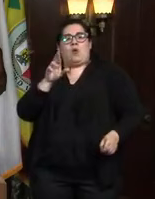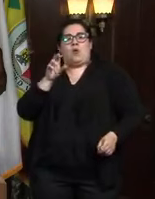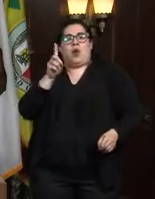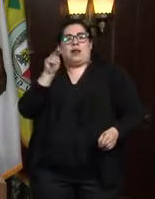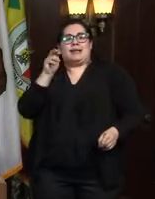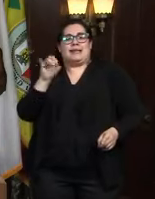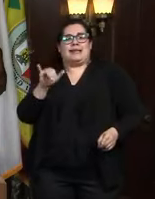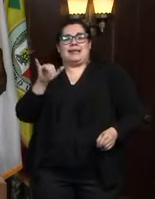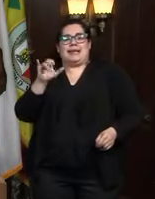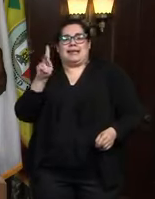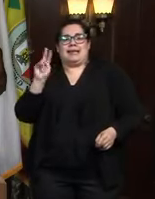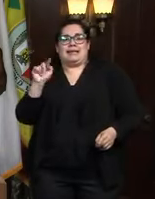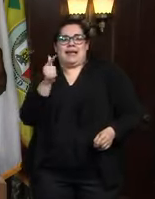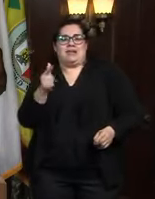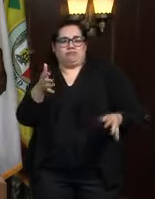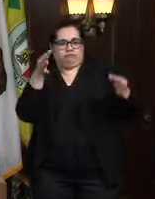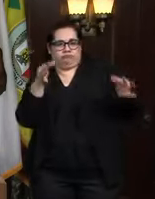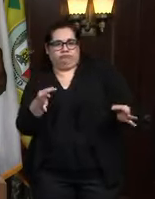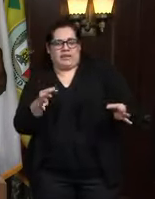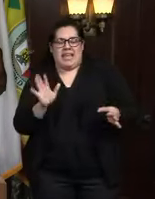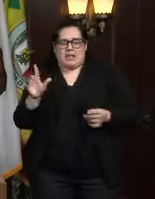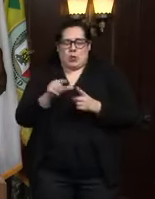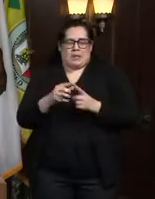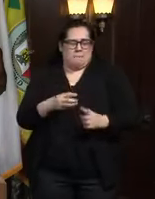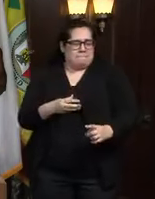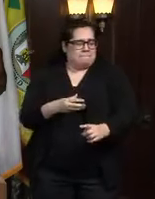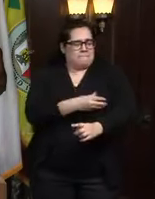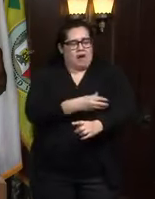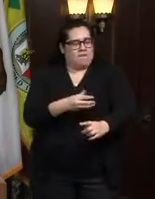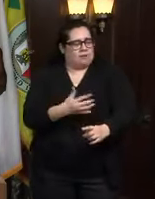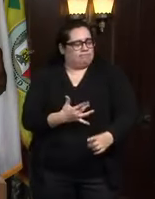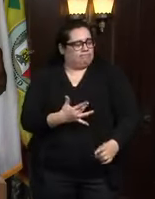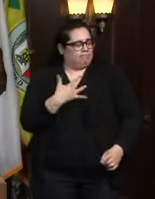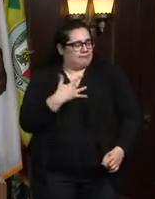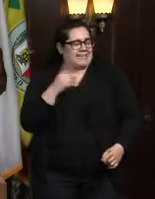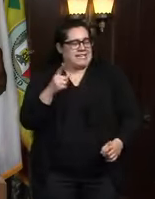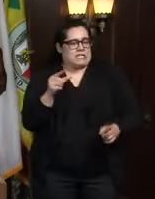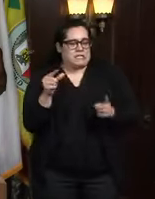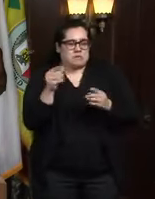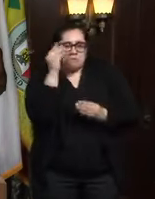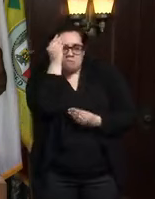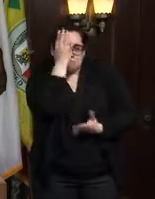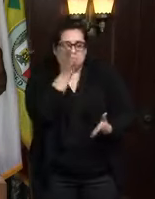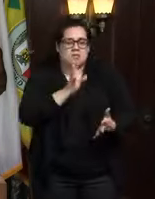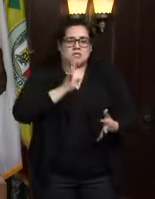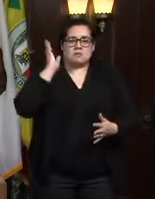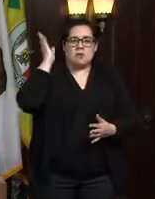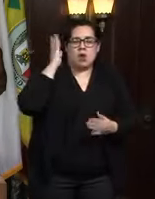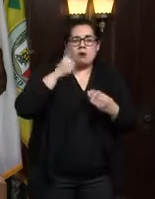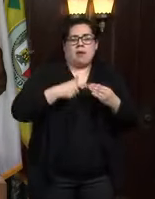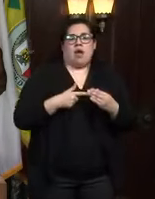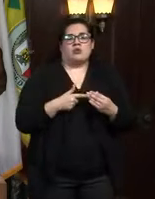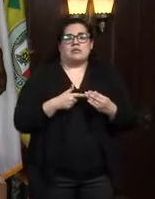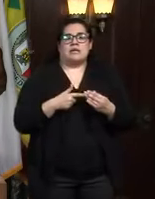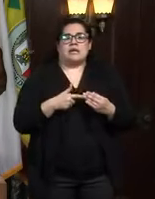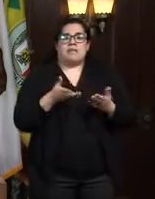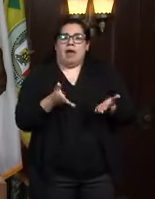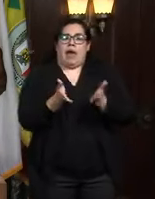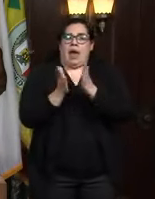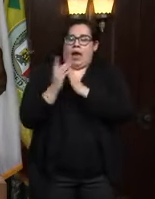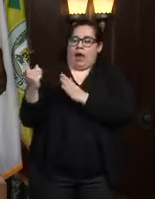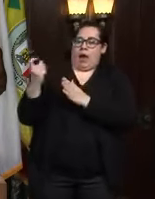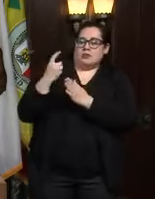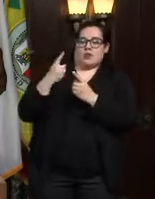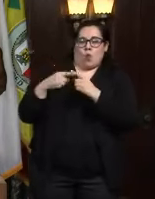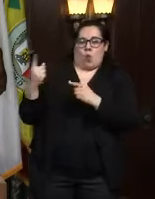And his words were so powerful in the way in which he spoke to us about being asked the